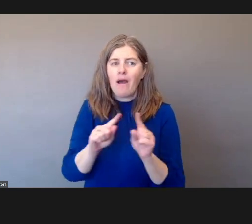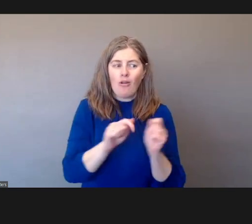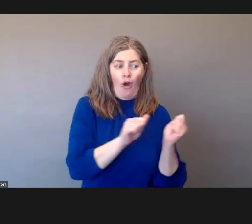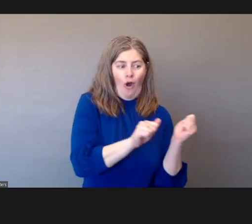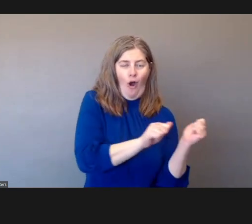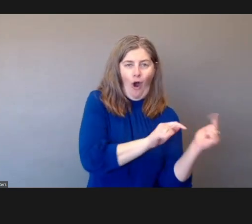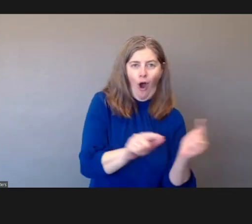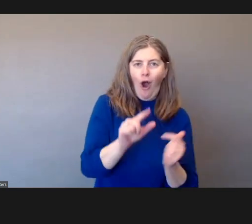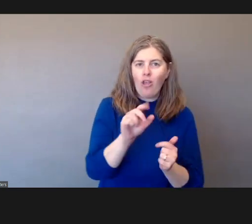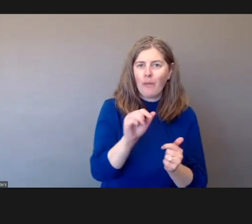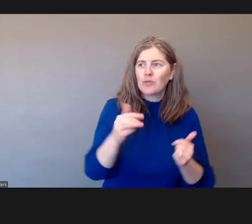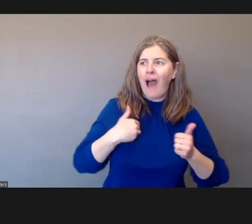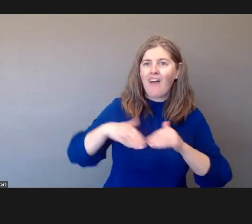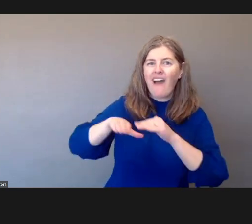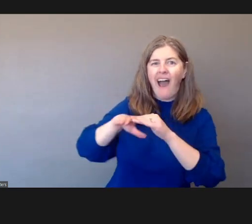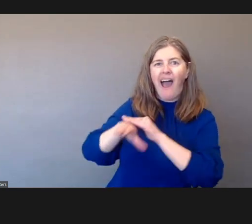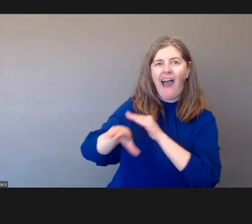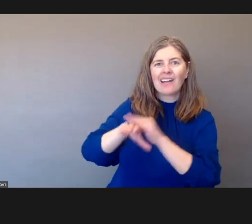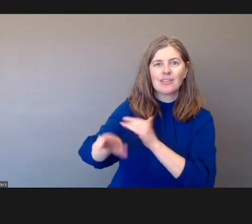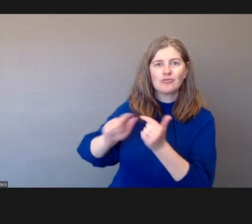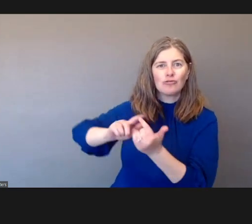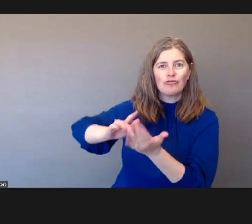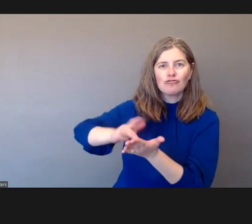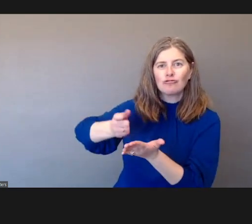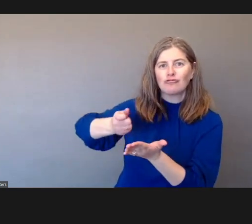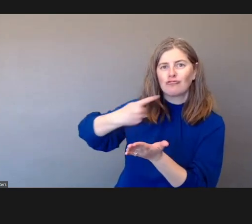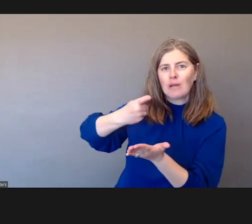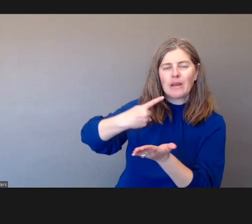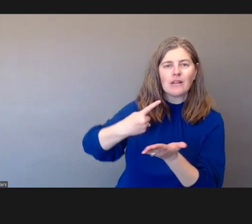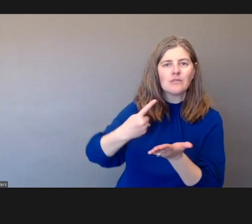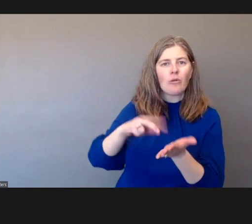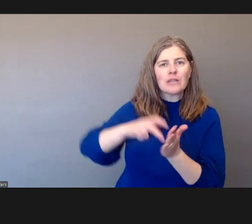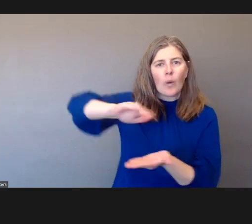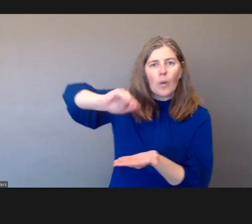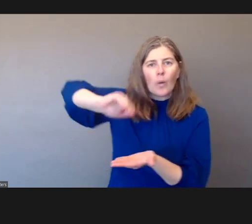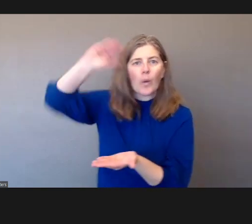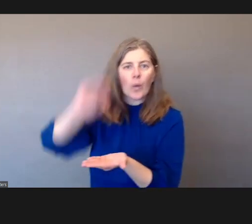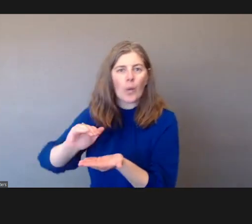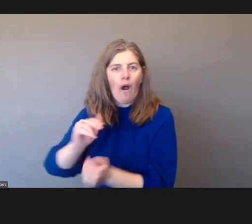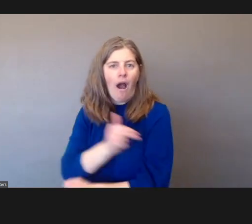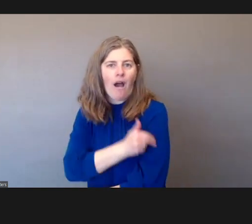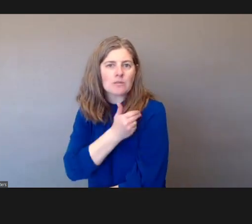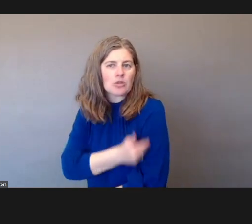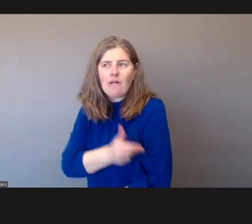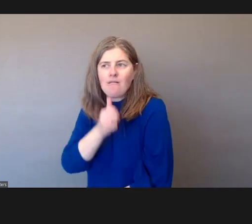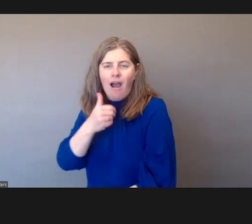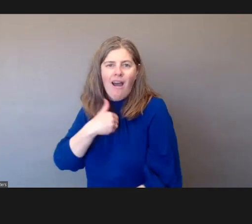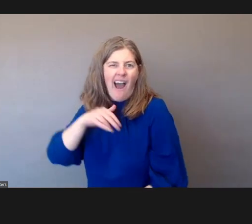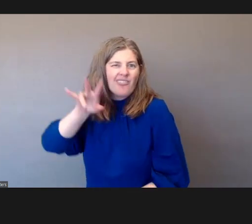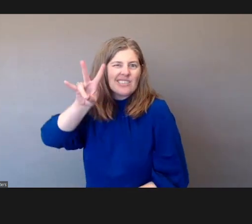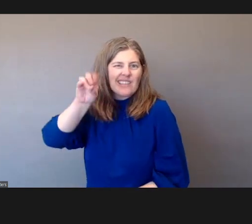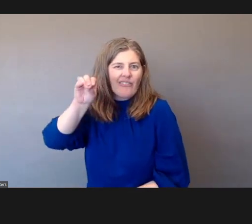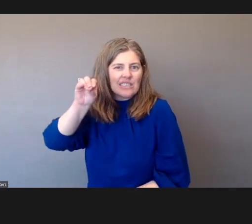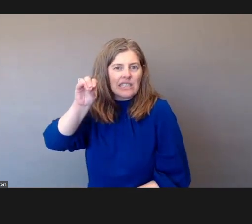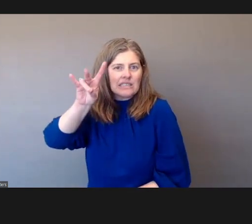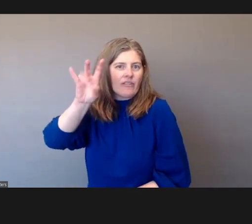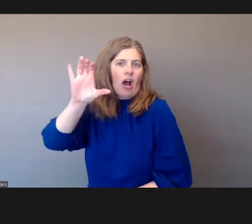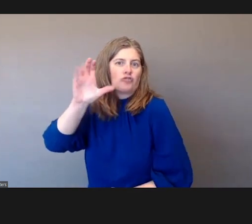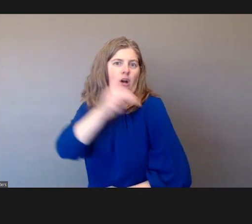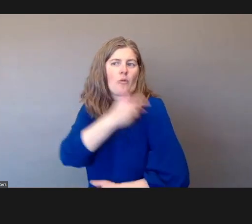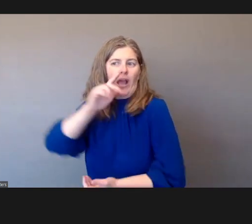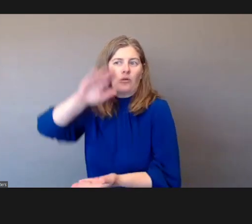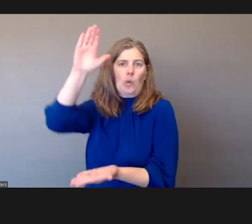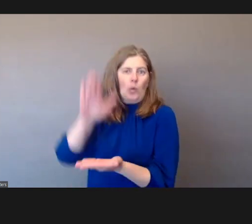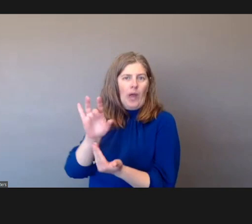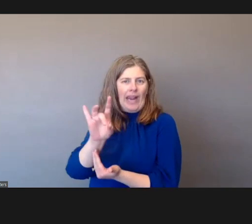to oral treatment. And instead of having 700 hospitalizations, we can reduce that by 88%. And I have whatever